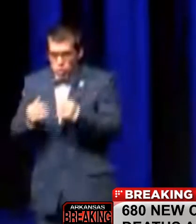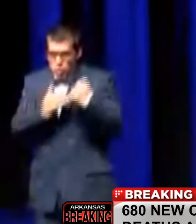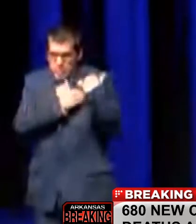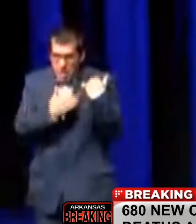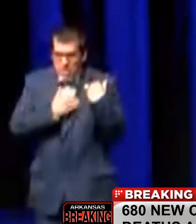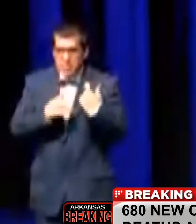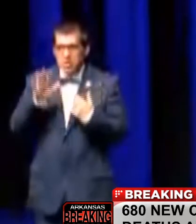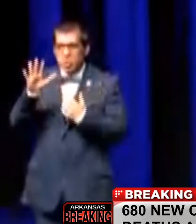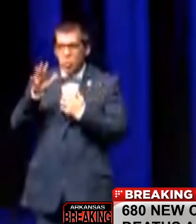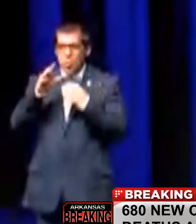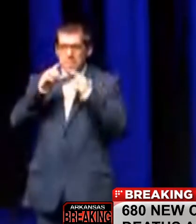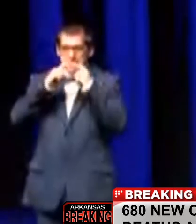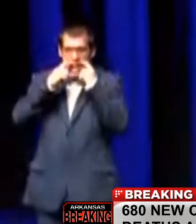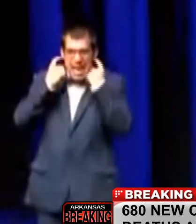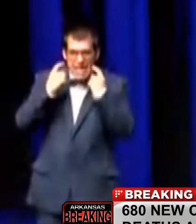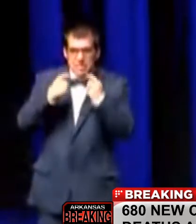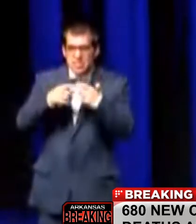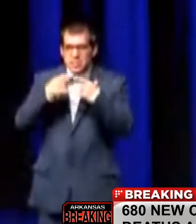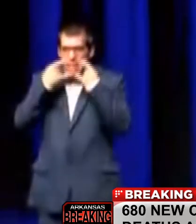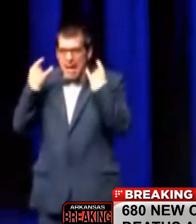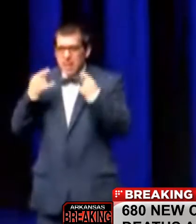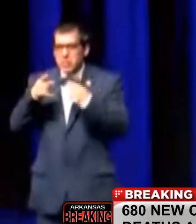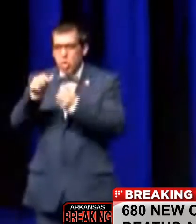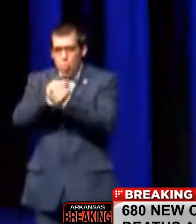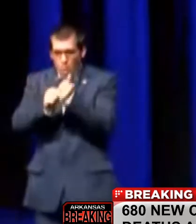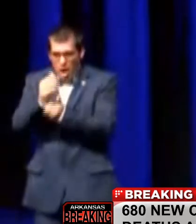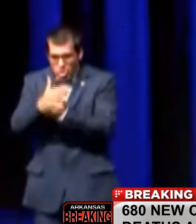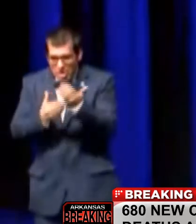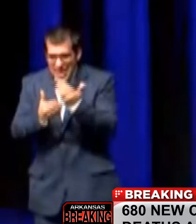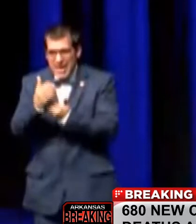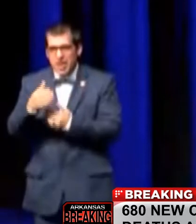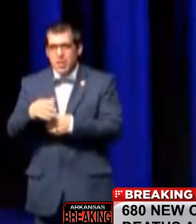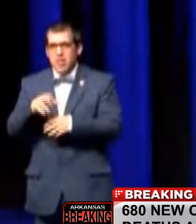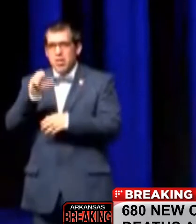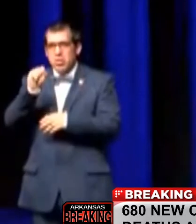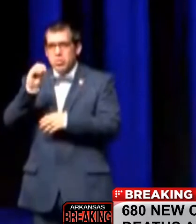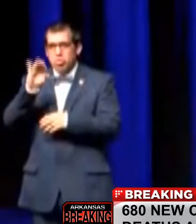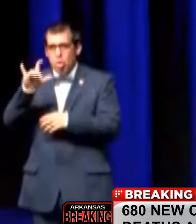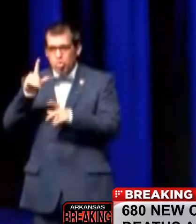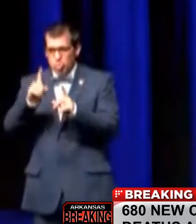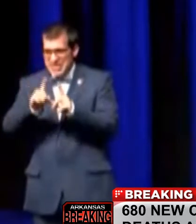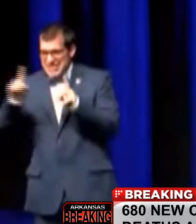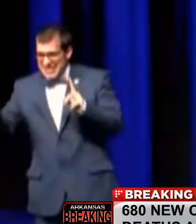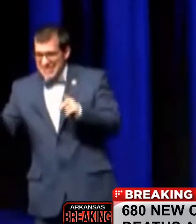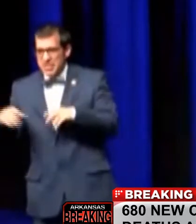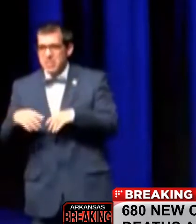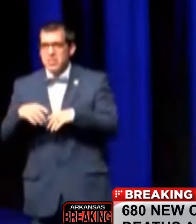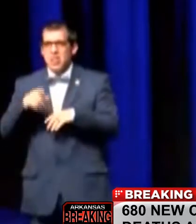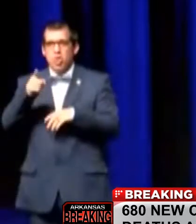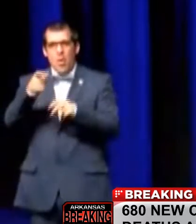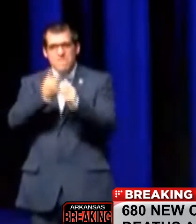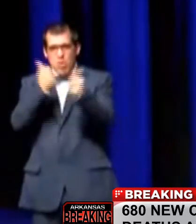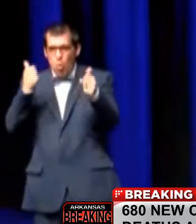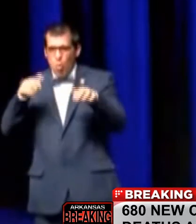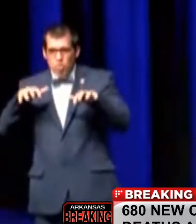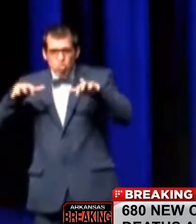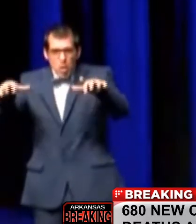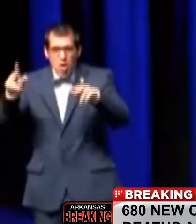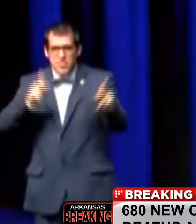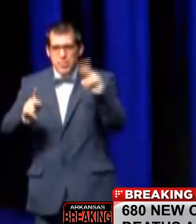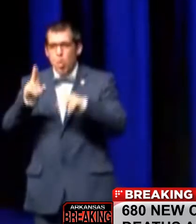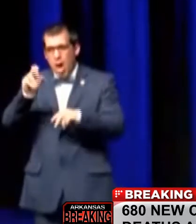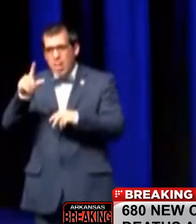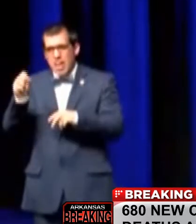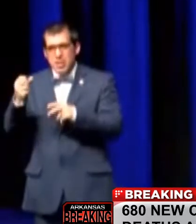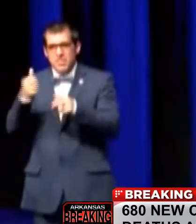washing your hands, social distancing, avoiding large crowds unless the protections are in place. That is